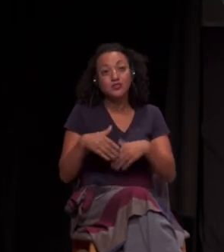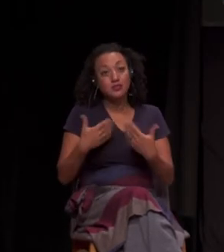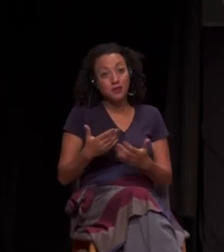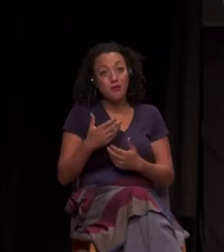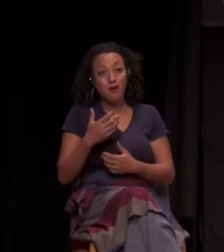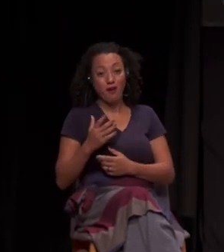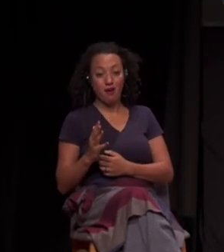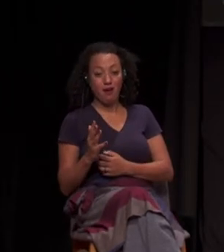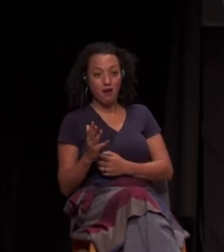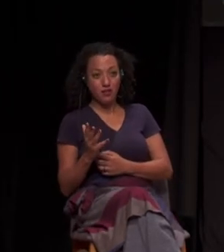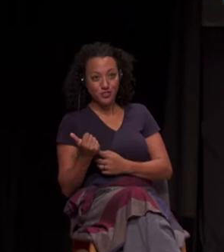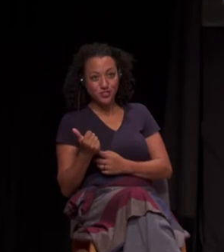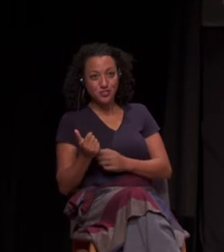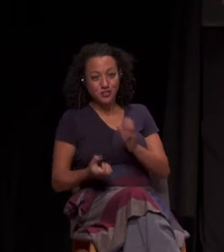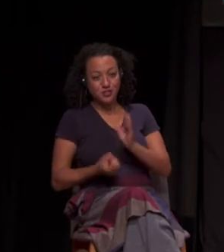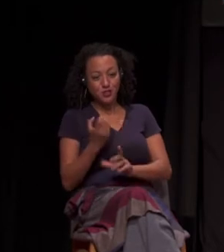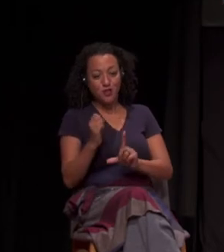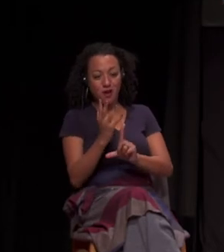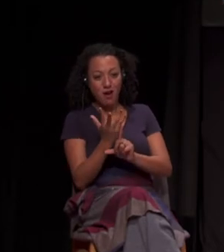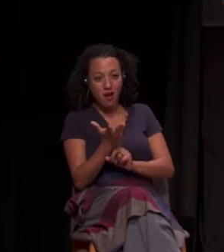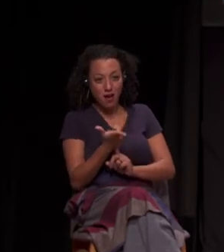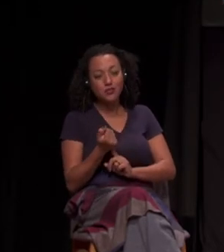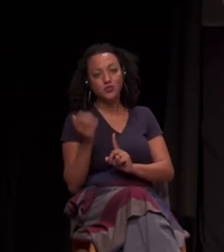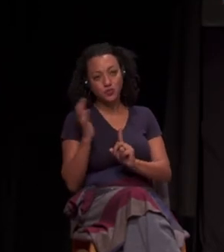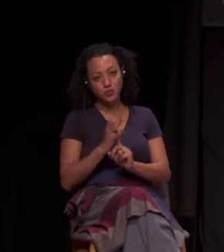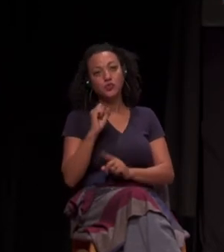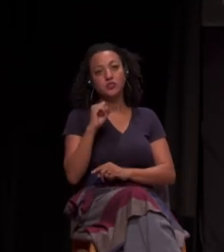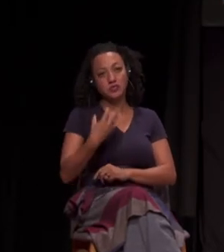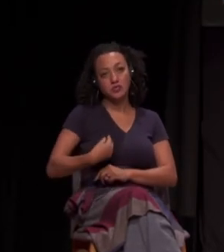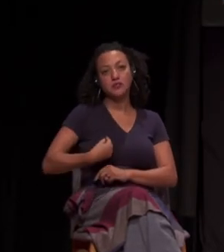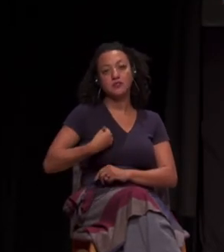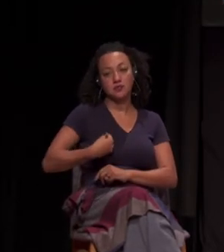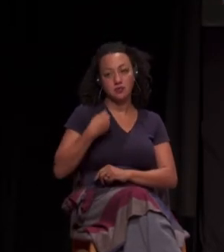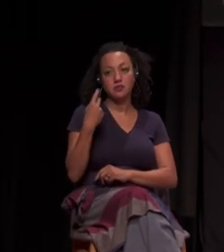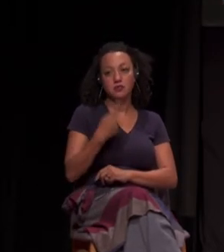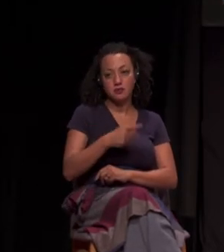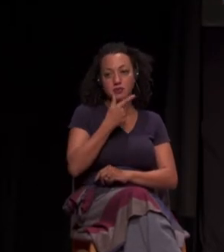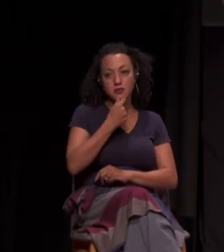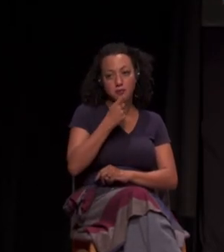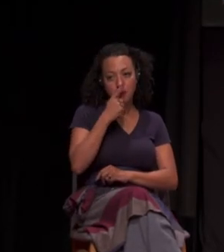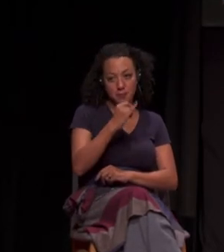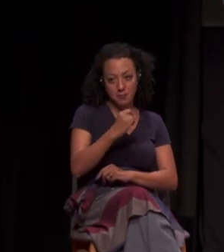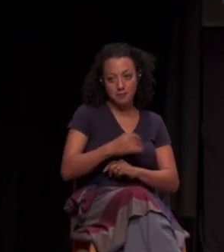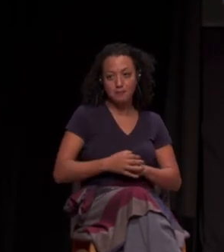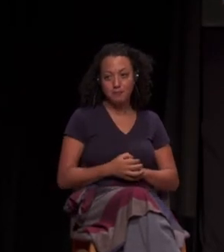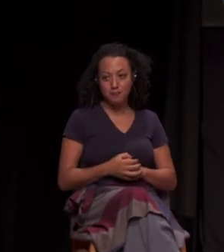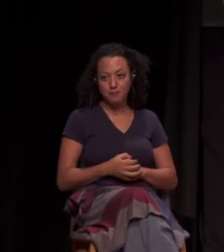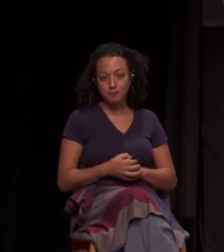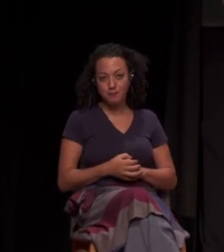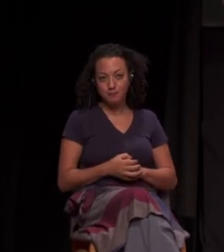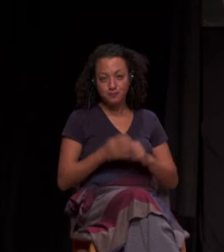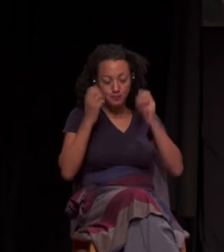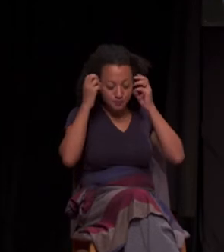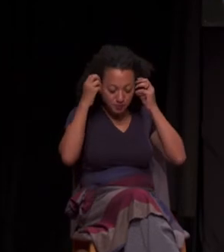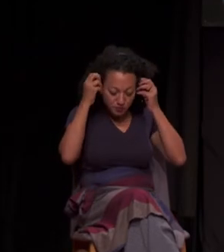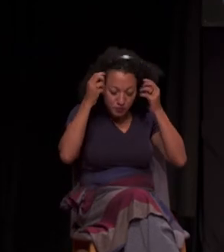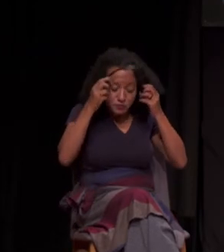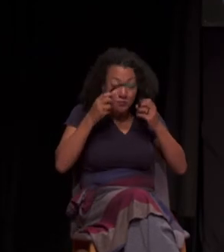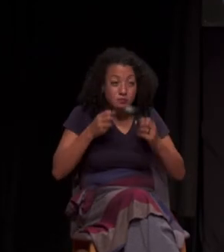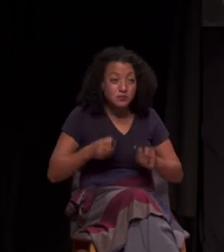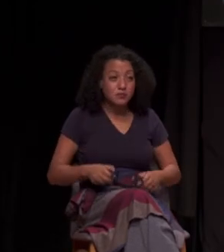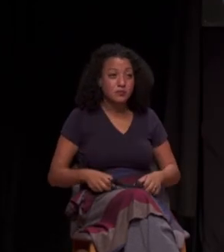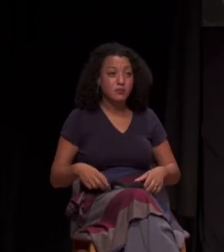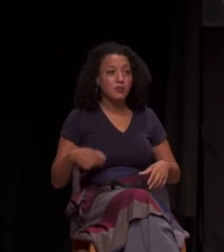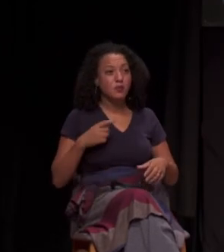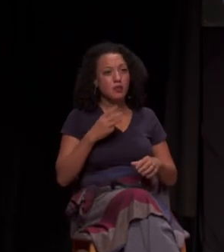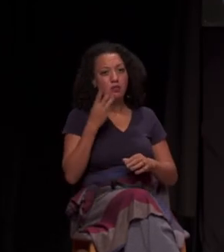Obrigada. E tenho três perguntas para o Neil. Eu vou fazer, você prefere que eu faça as três na